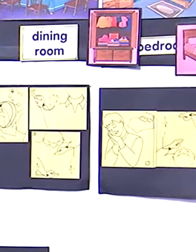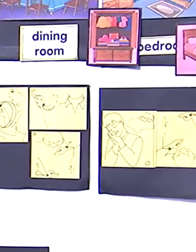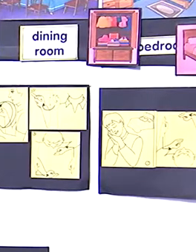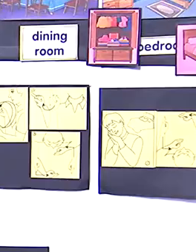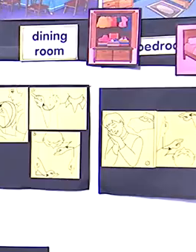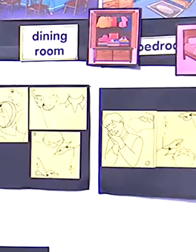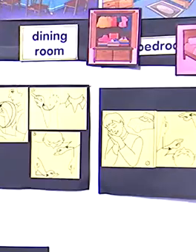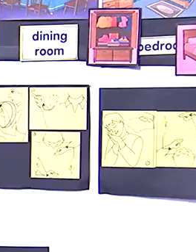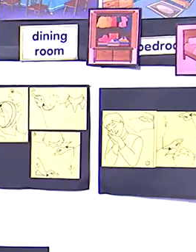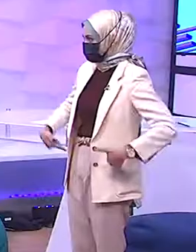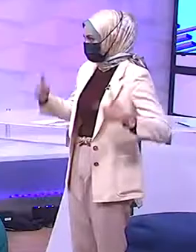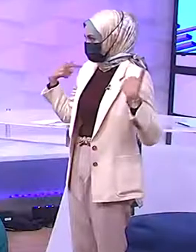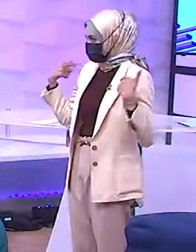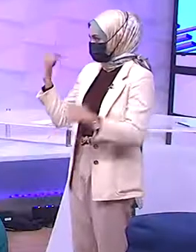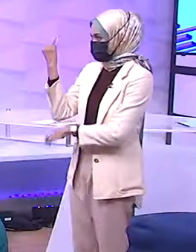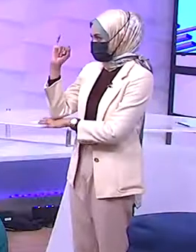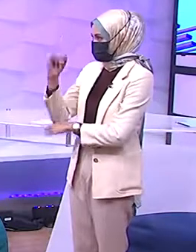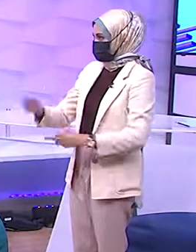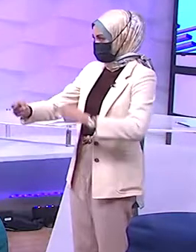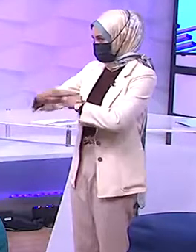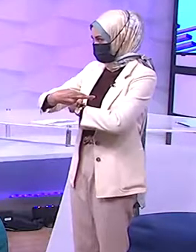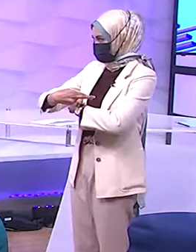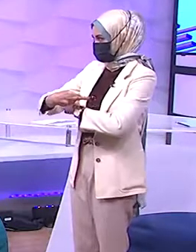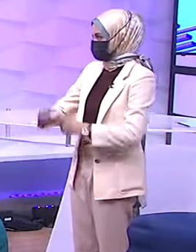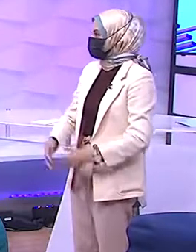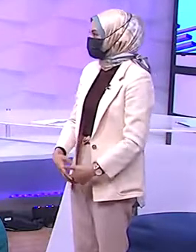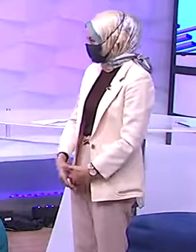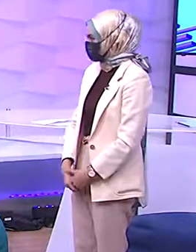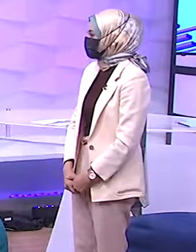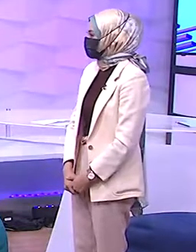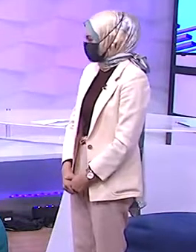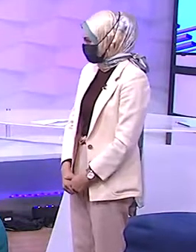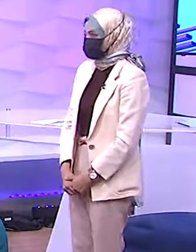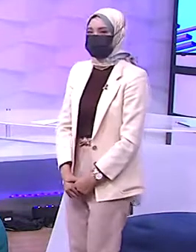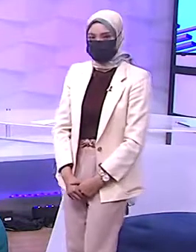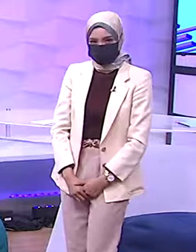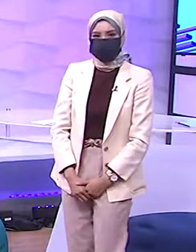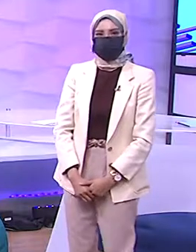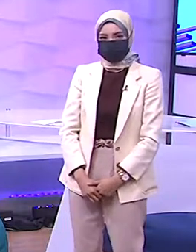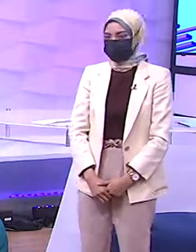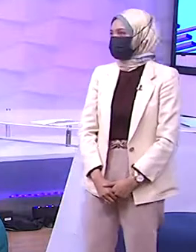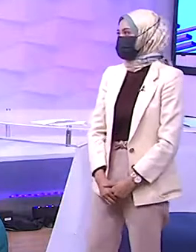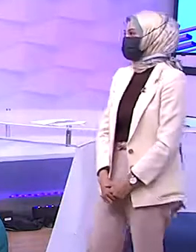Living. The living room. Room. Okay. That's what we have studied for today.